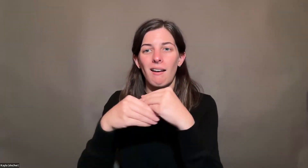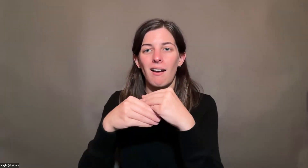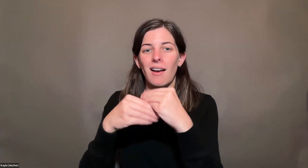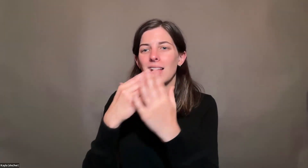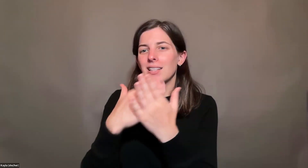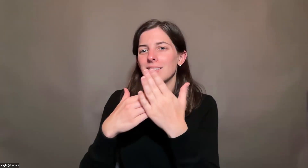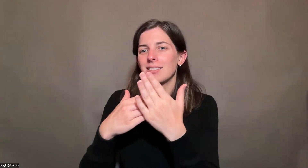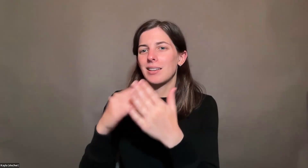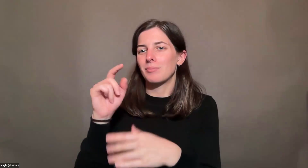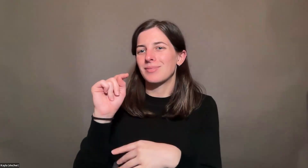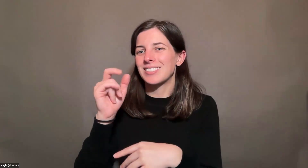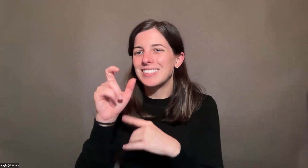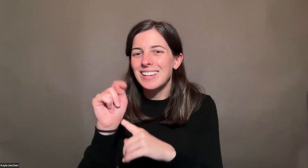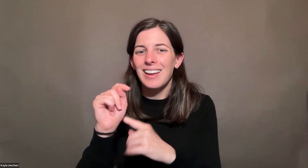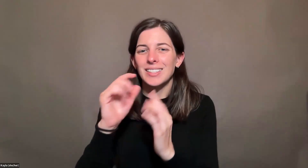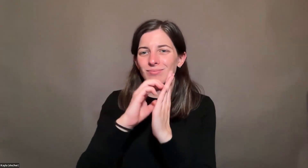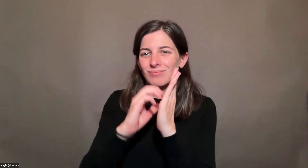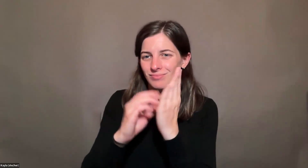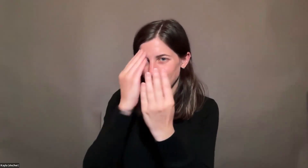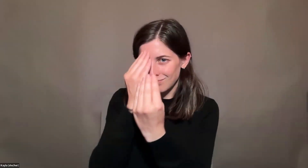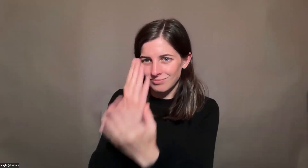need to inform your user to